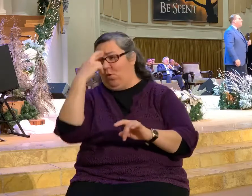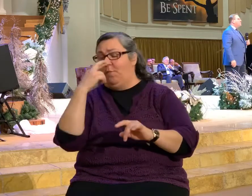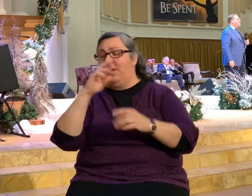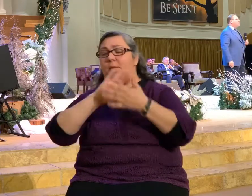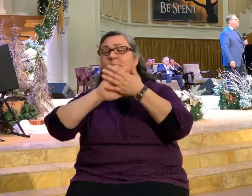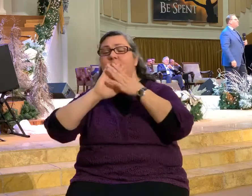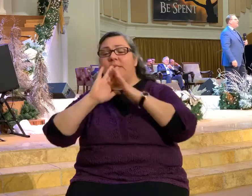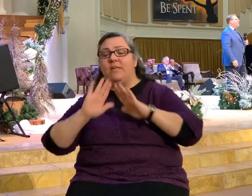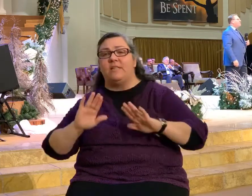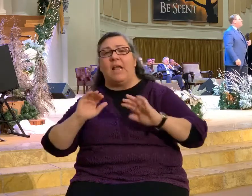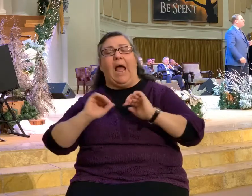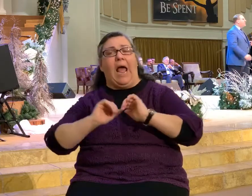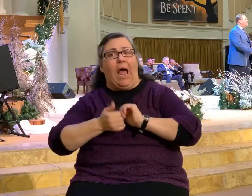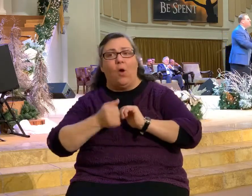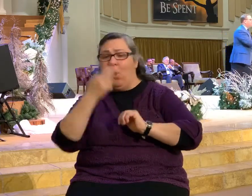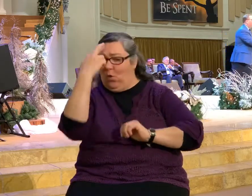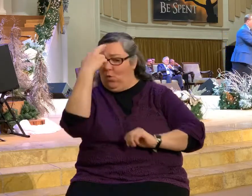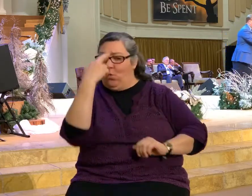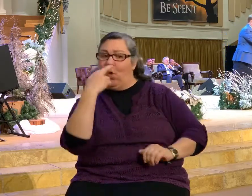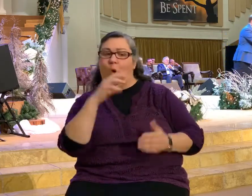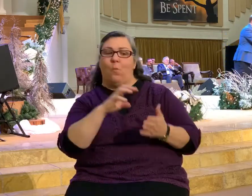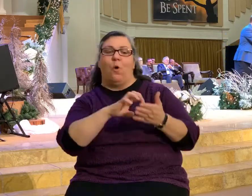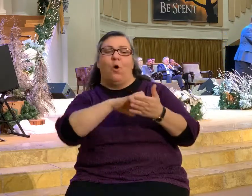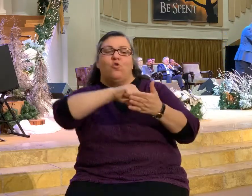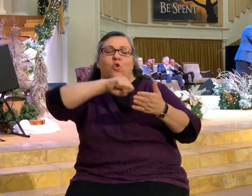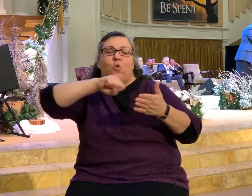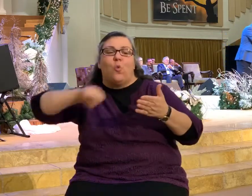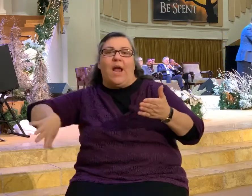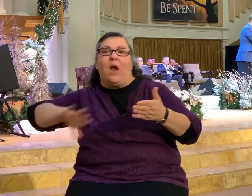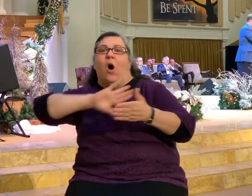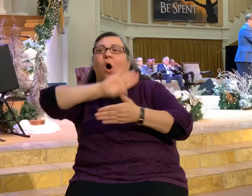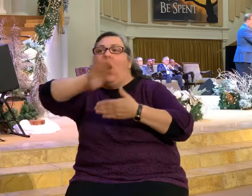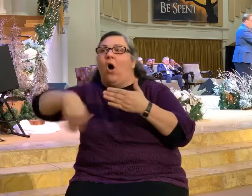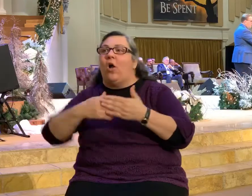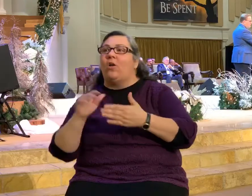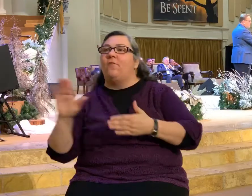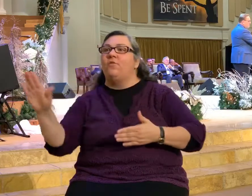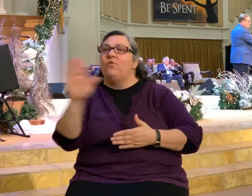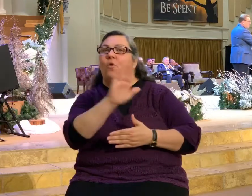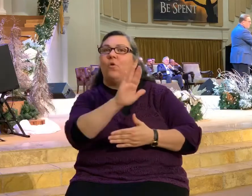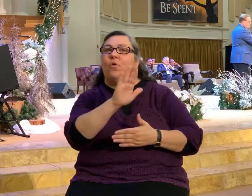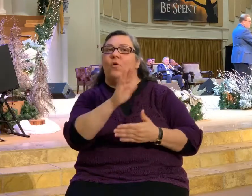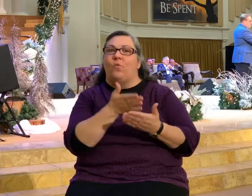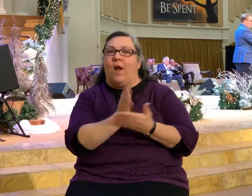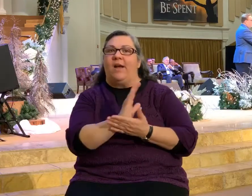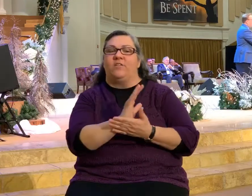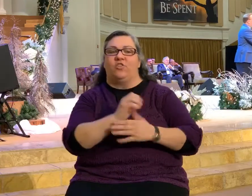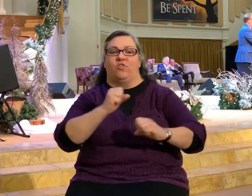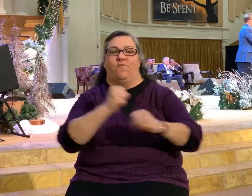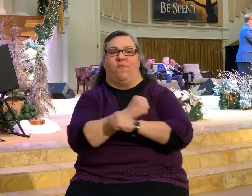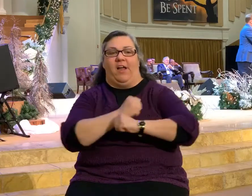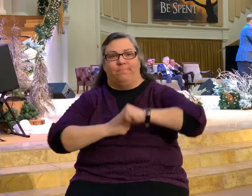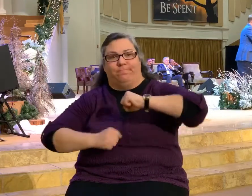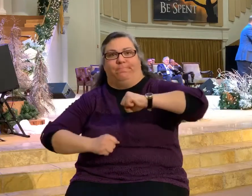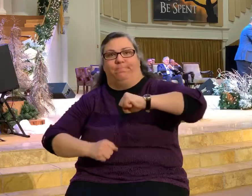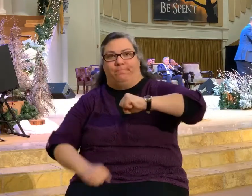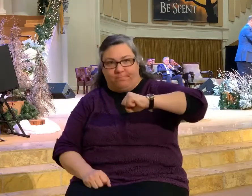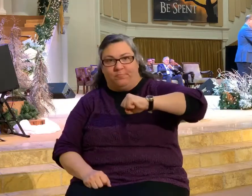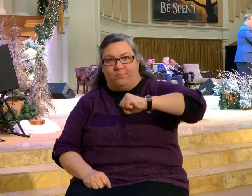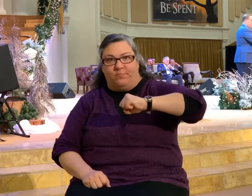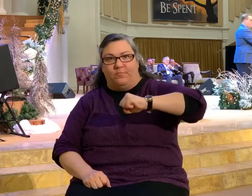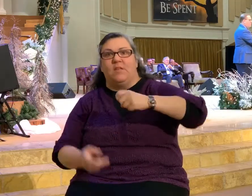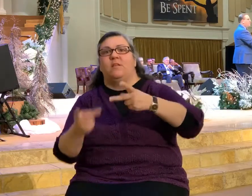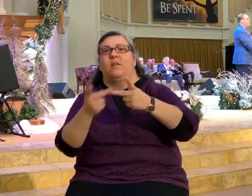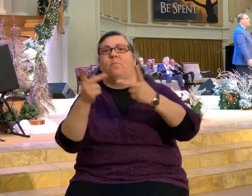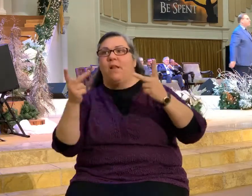Rome removed every ability you had to fight her iron. It was a place where